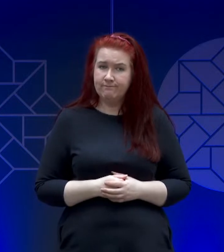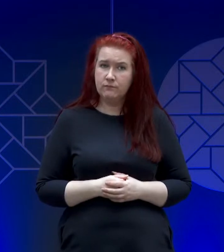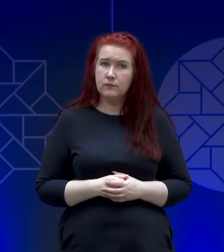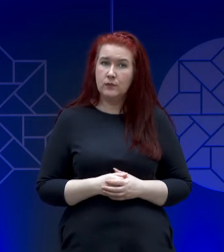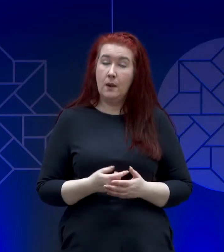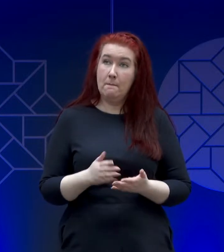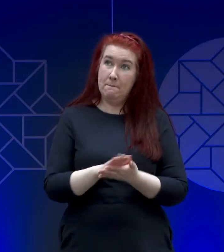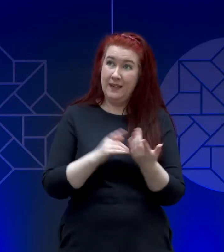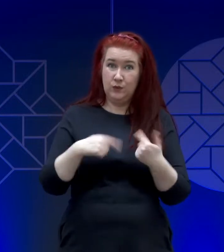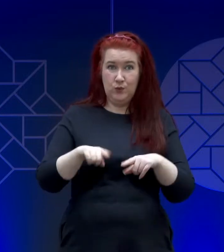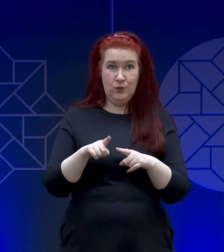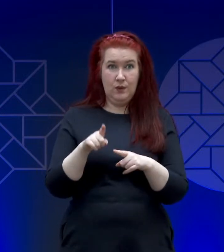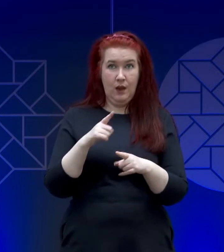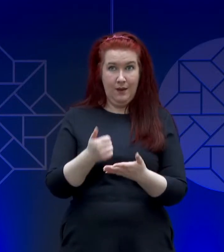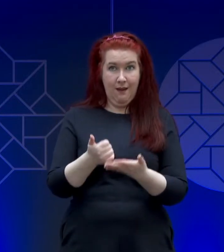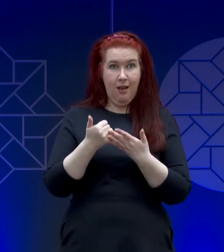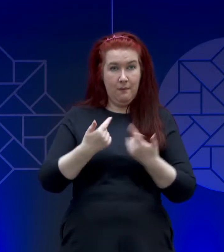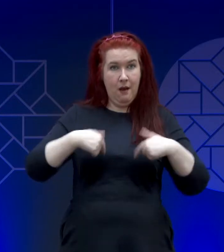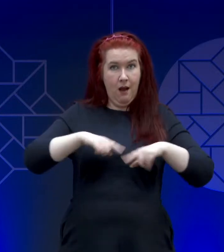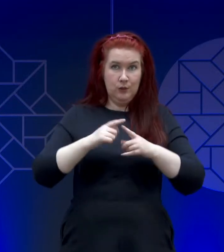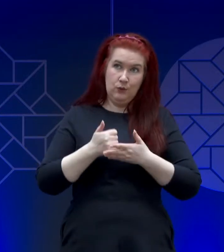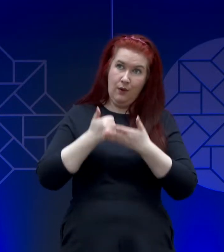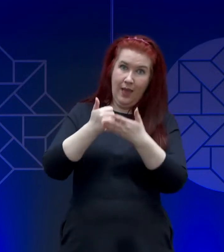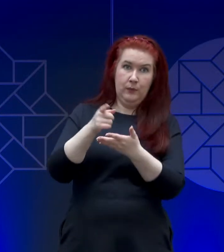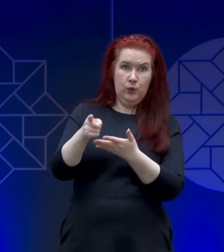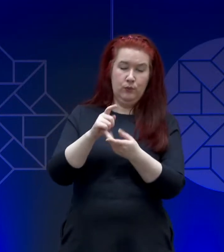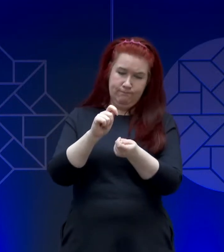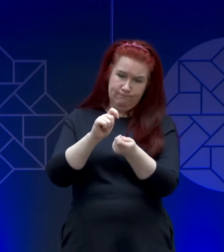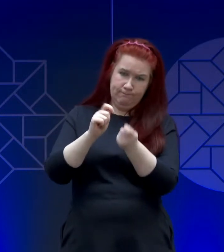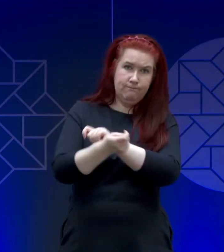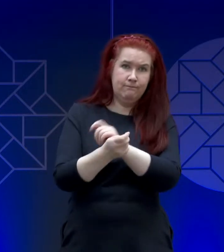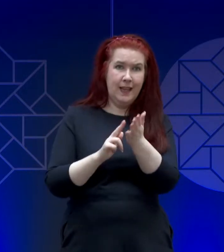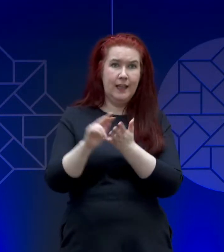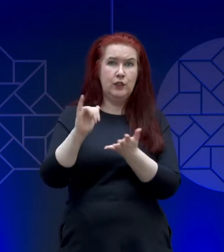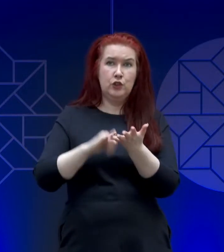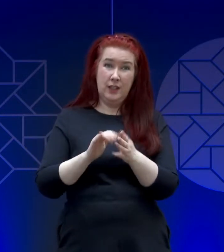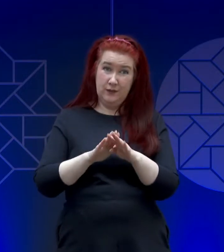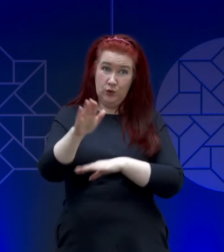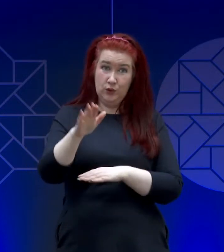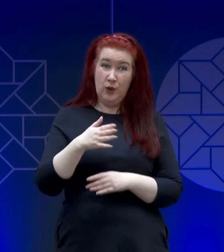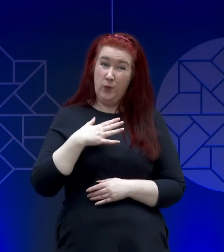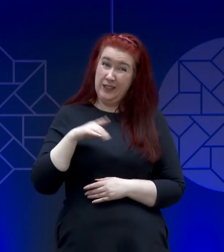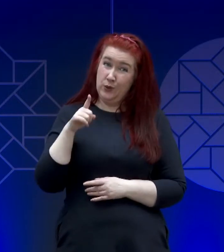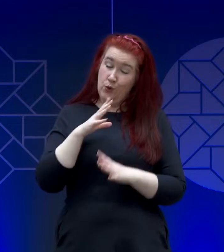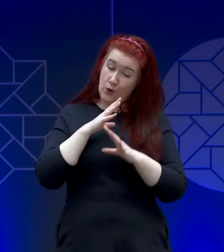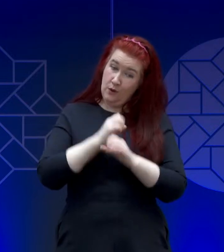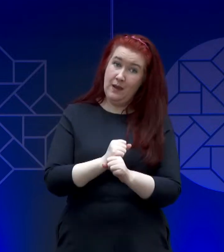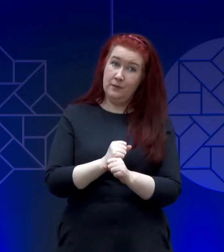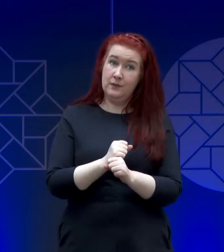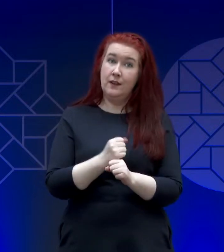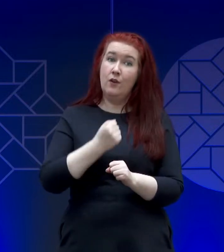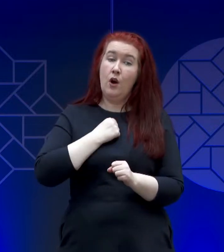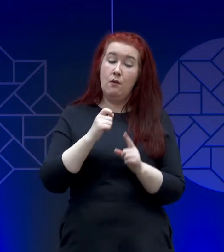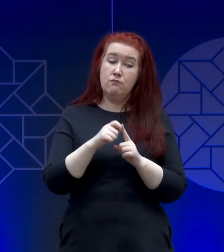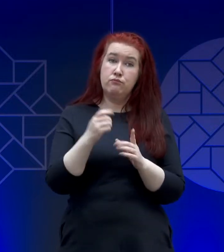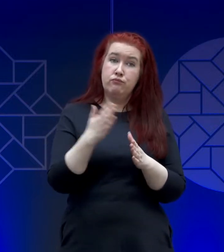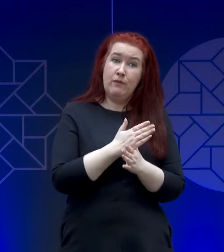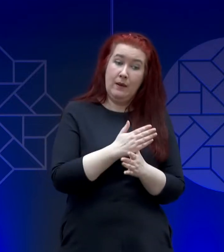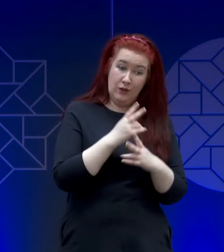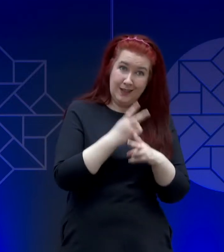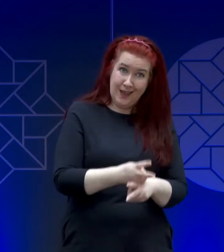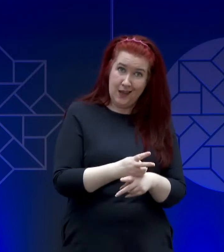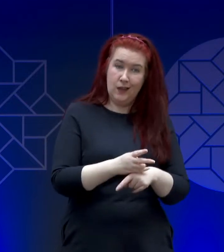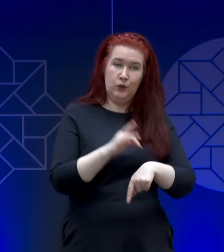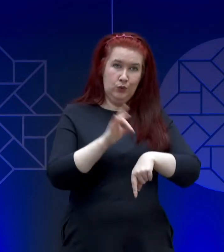help you transform the health service for the future. We need you to commit to getting our primary care